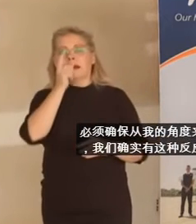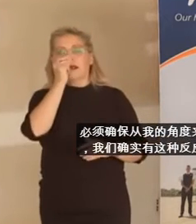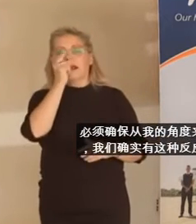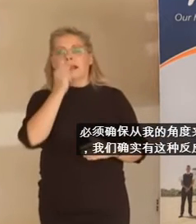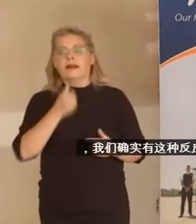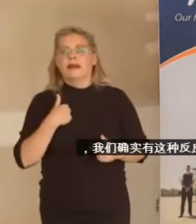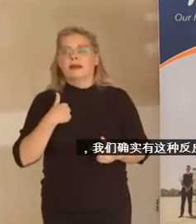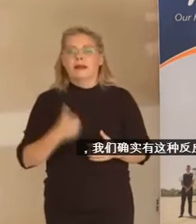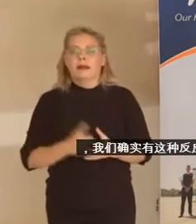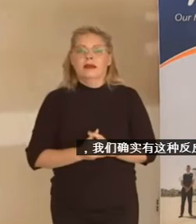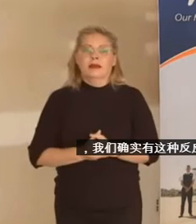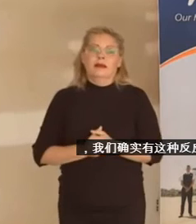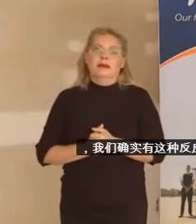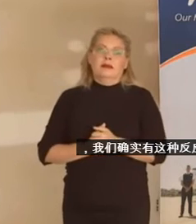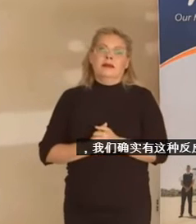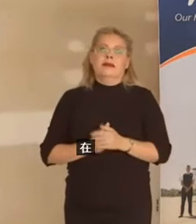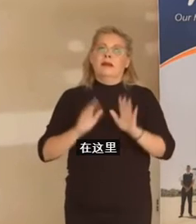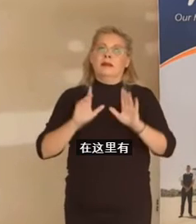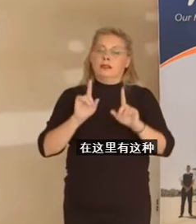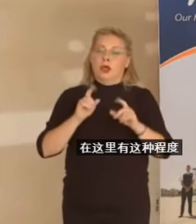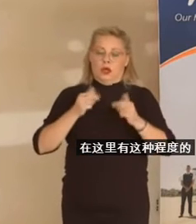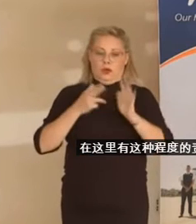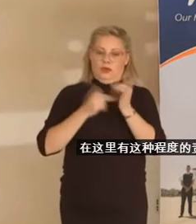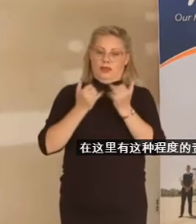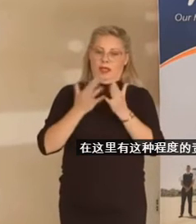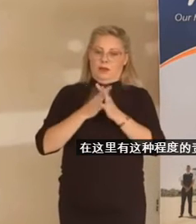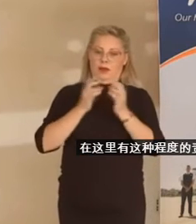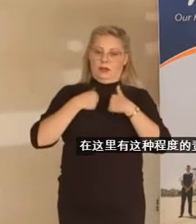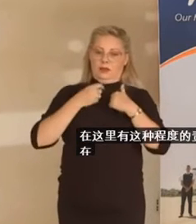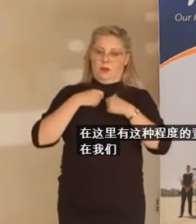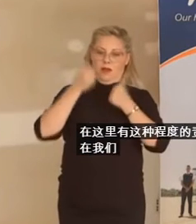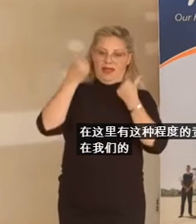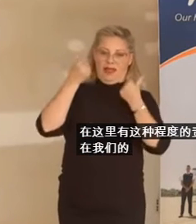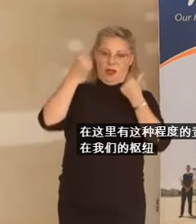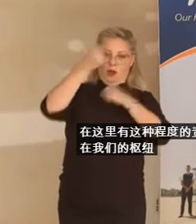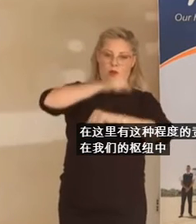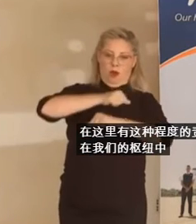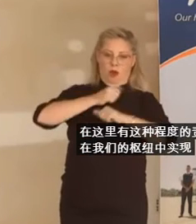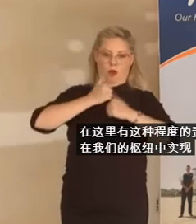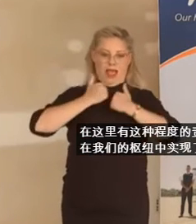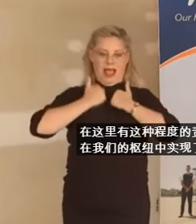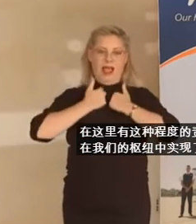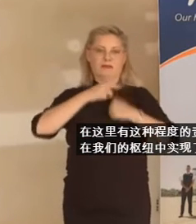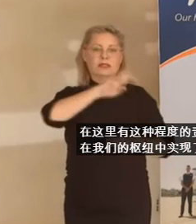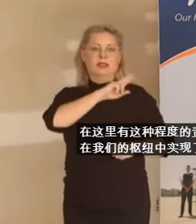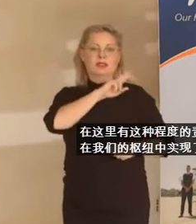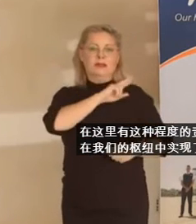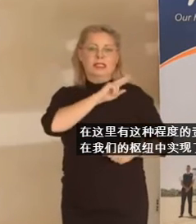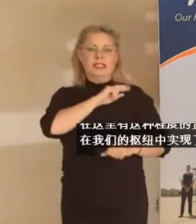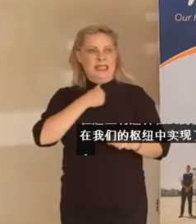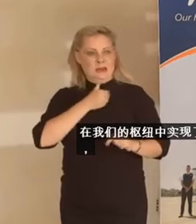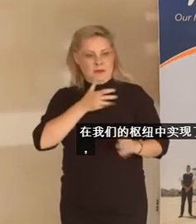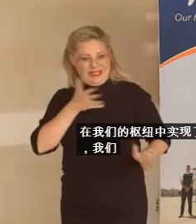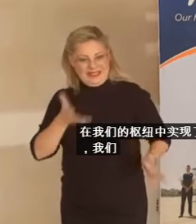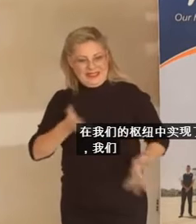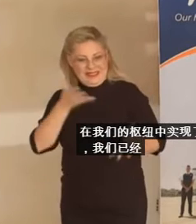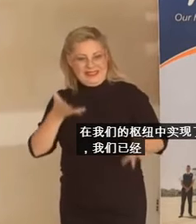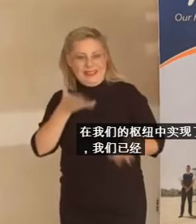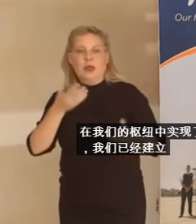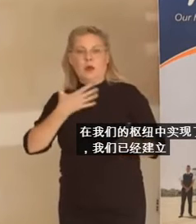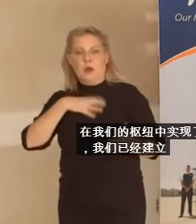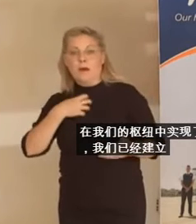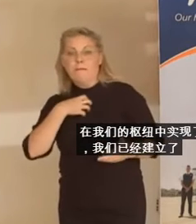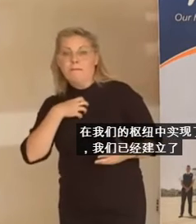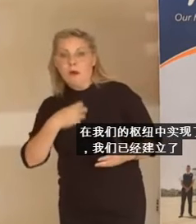that level of responsibility here in New South Wales, that we achieve a greater rate of boosters in our hubs.